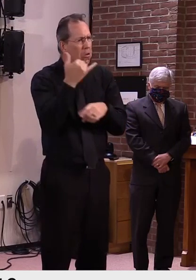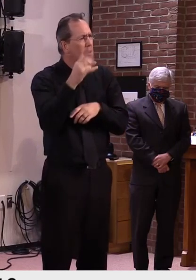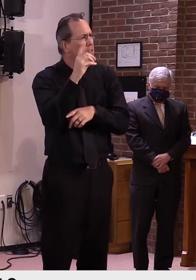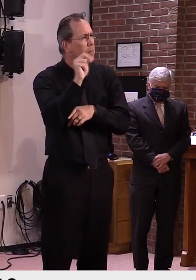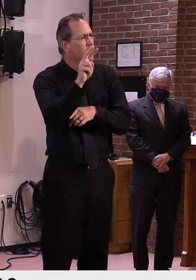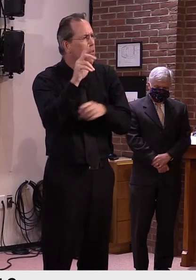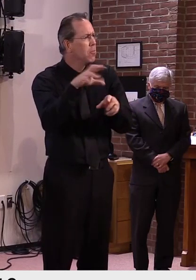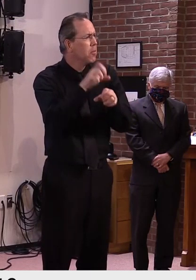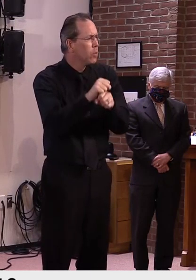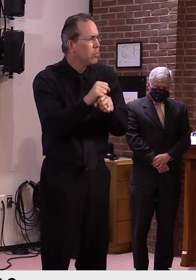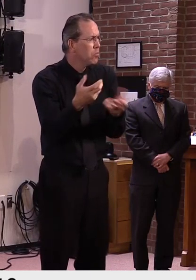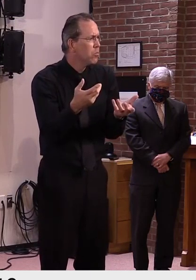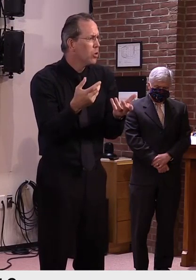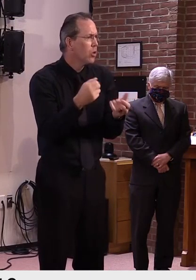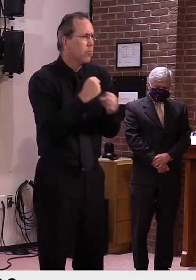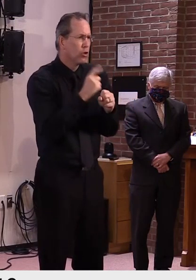correct.